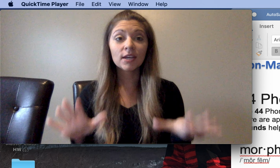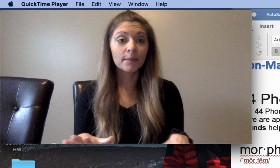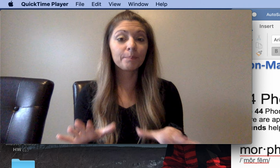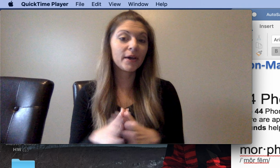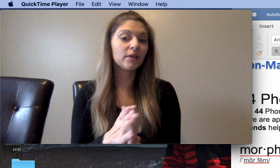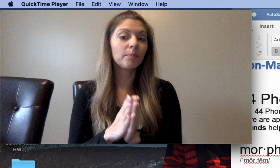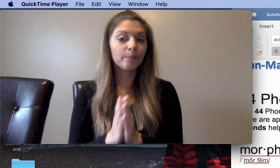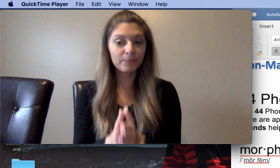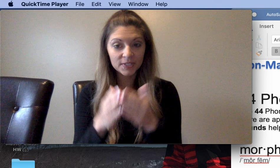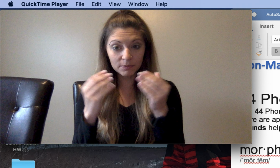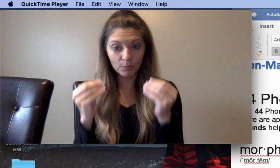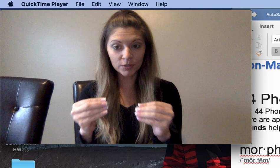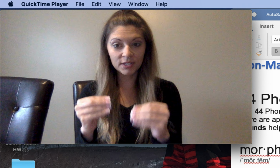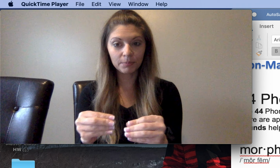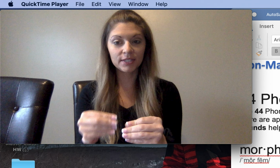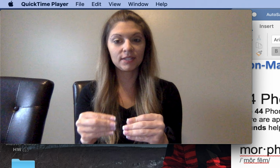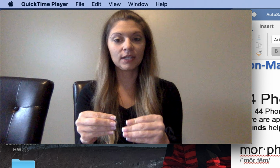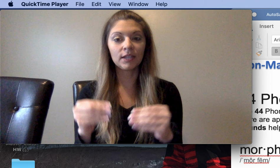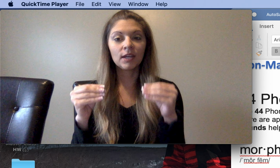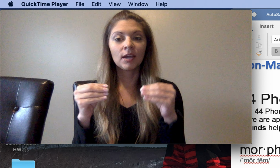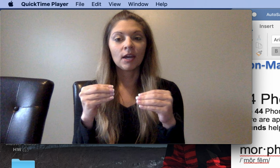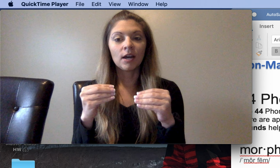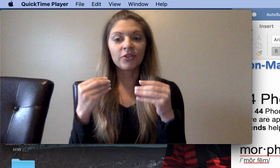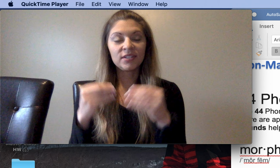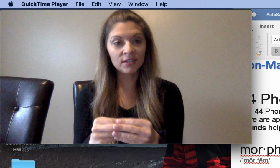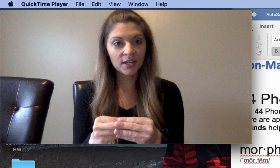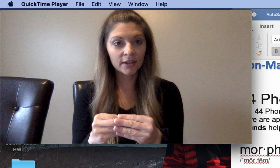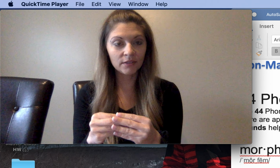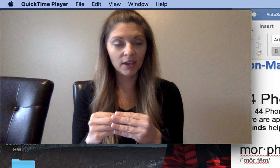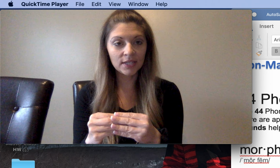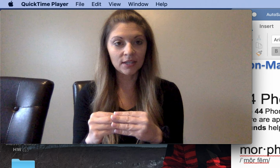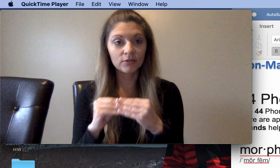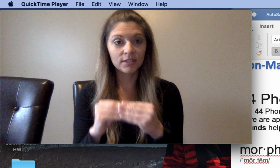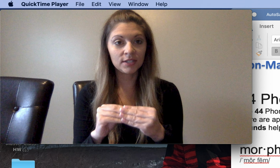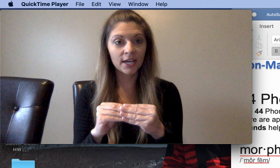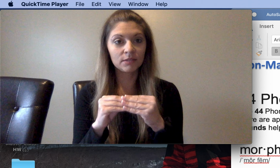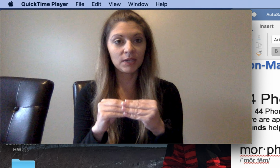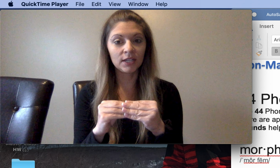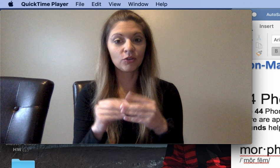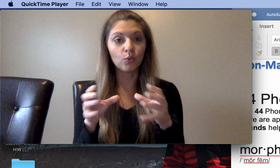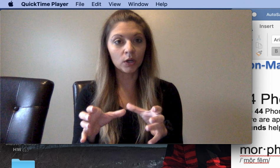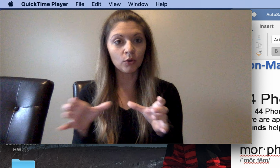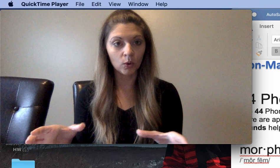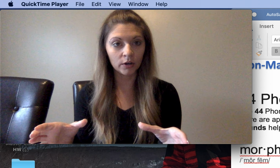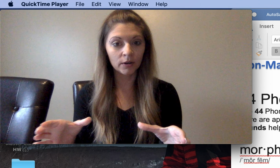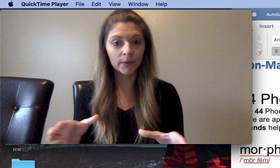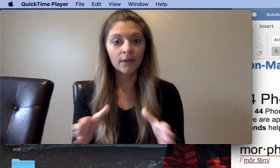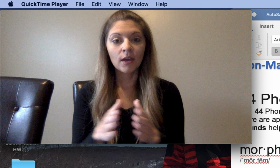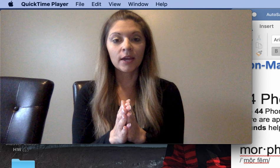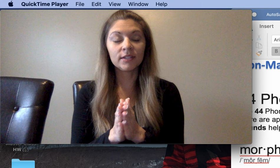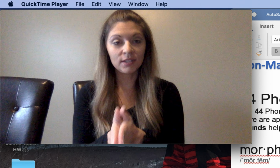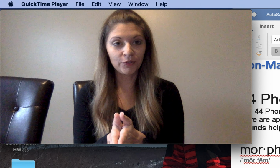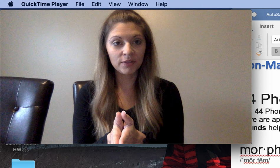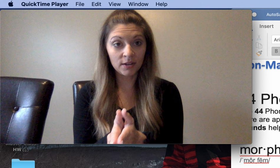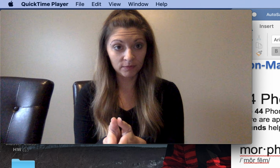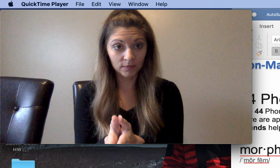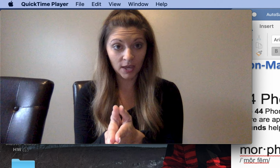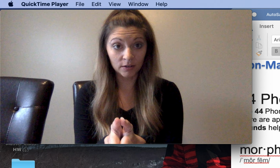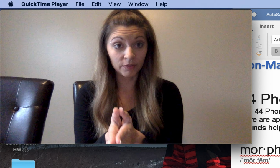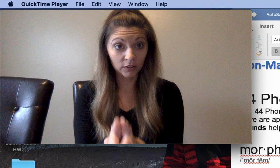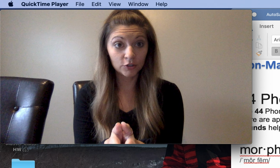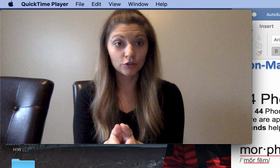questions. But most simplistic, the syntax of ASL, syntax meaning the word order, is different